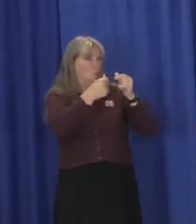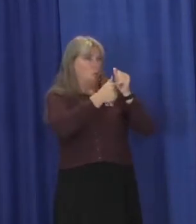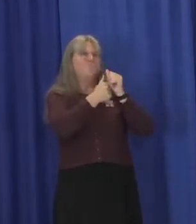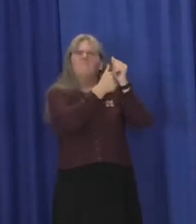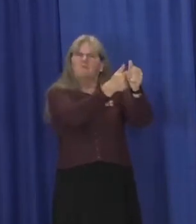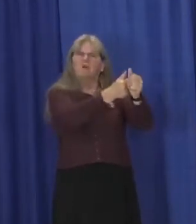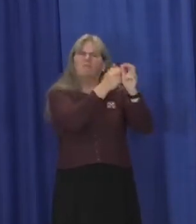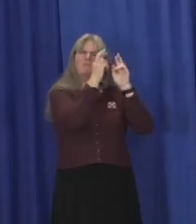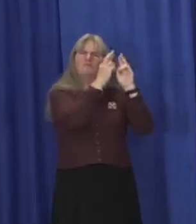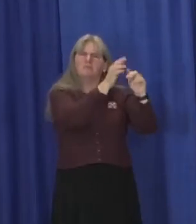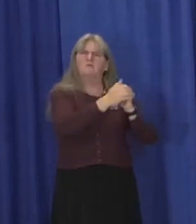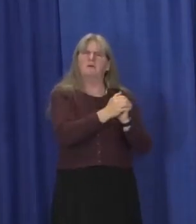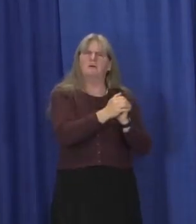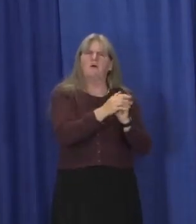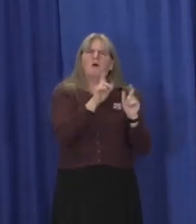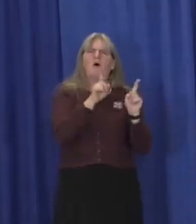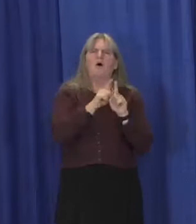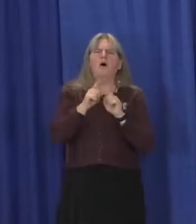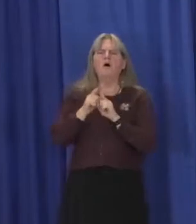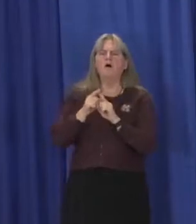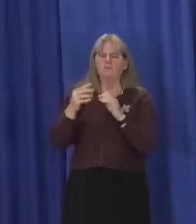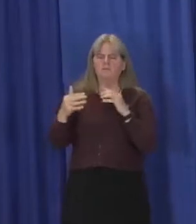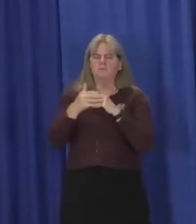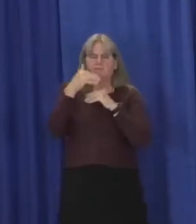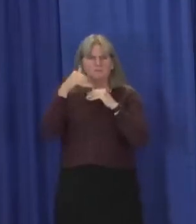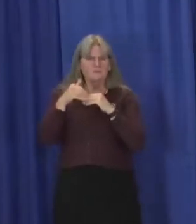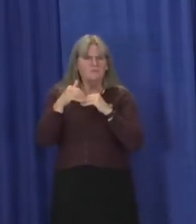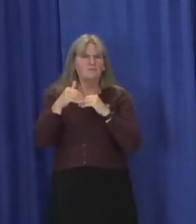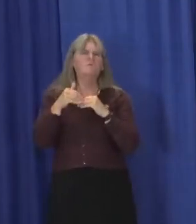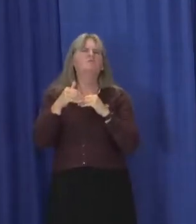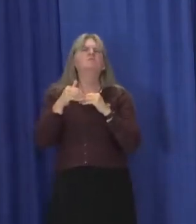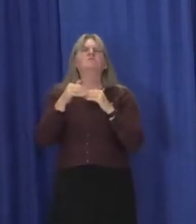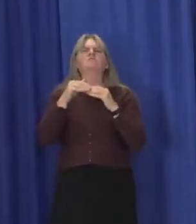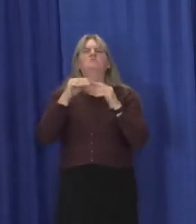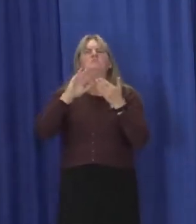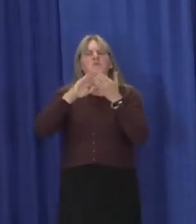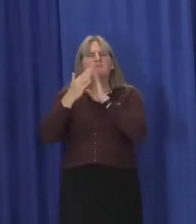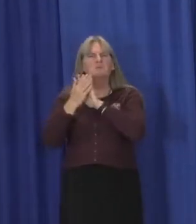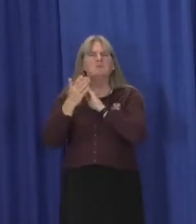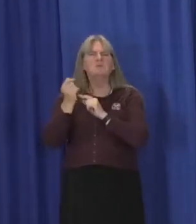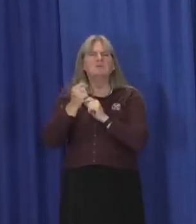communities and First Nations governments about any recommendations prior to visiting communities.